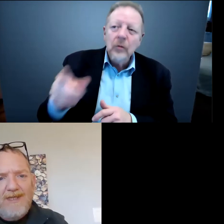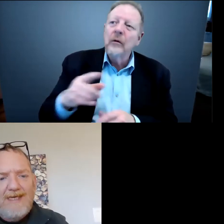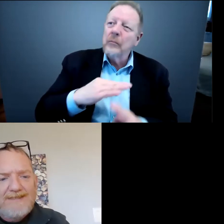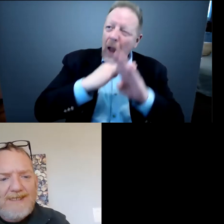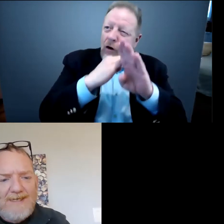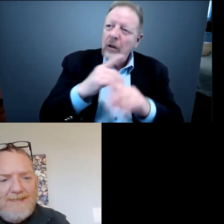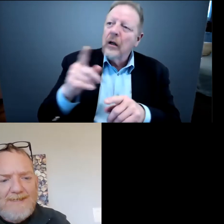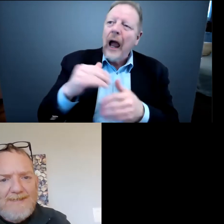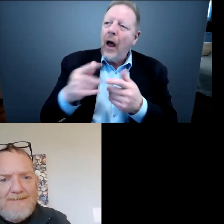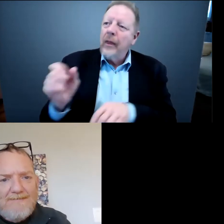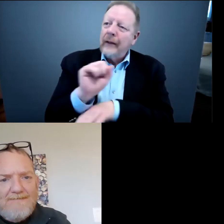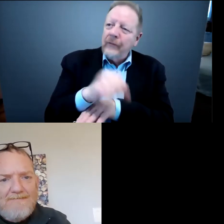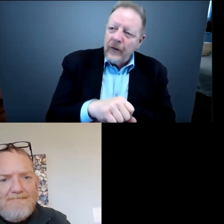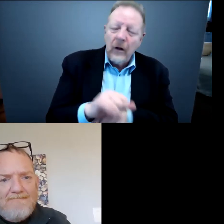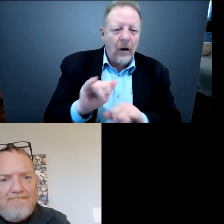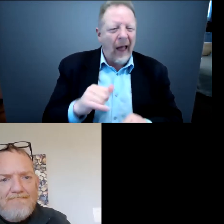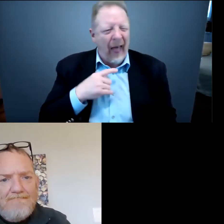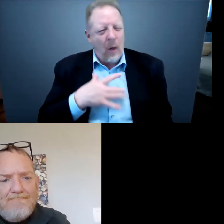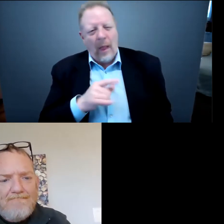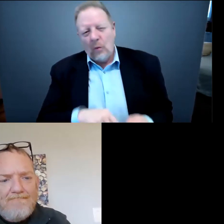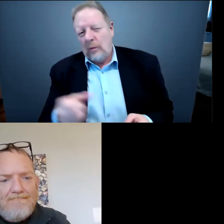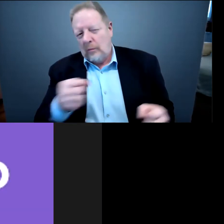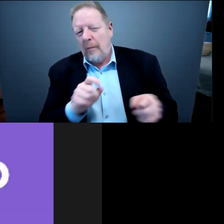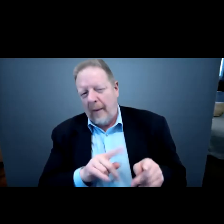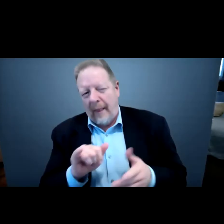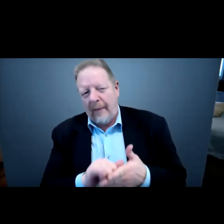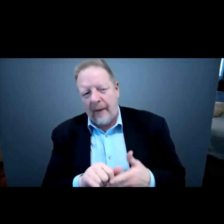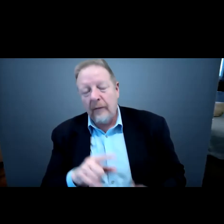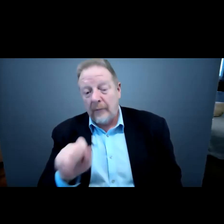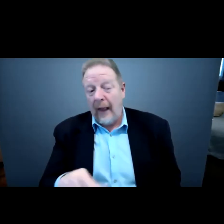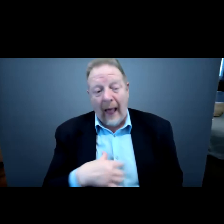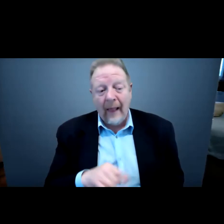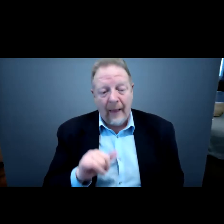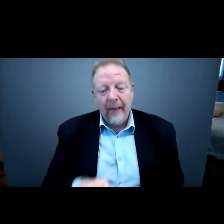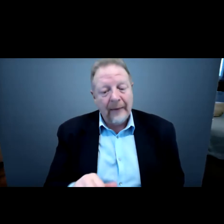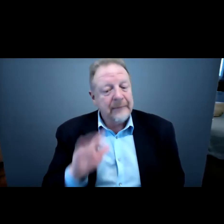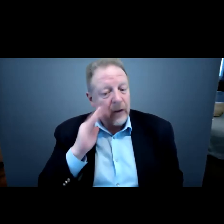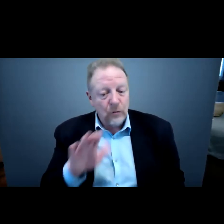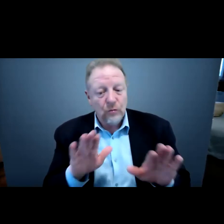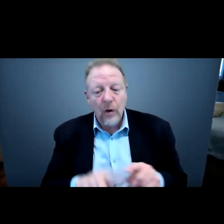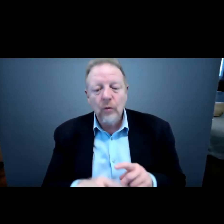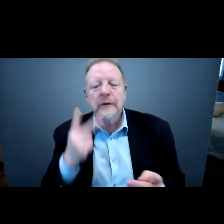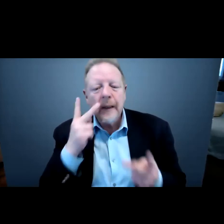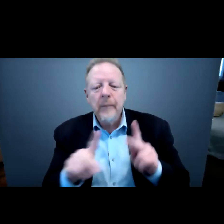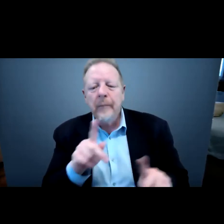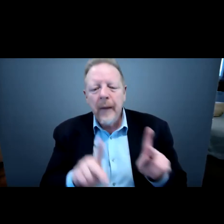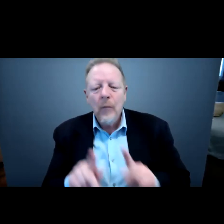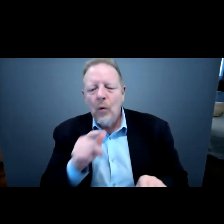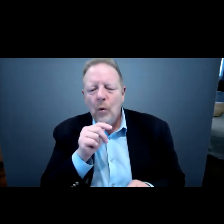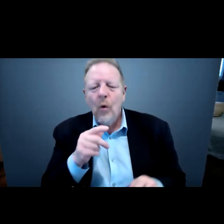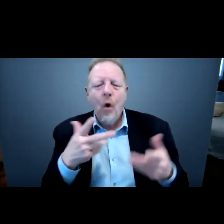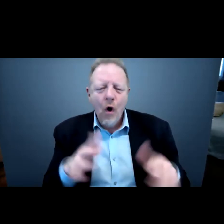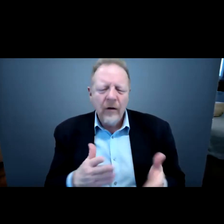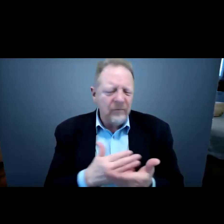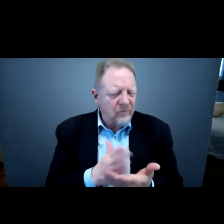it'll coalesce. I think that sounds, in my opinion, I think that kind of sounds great to see. How did